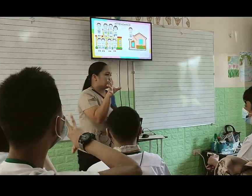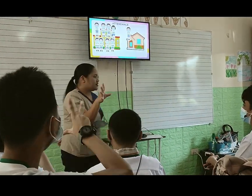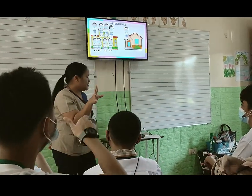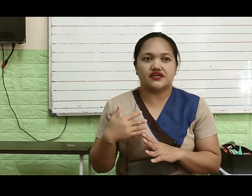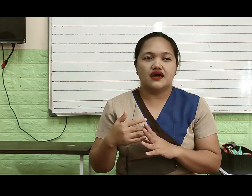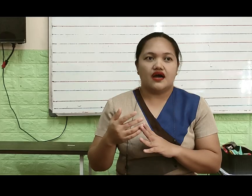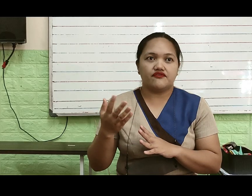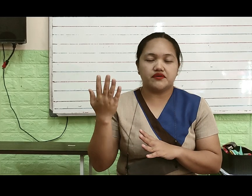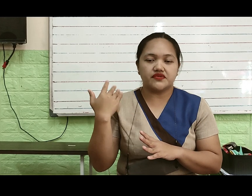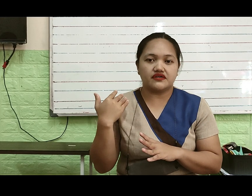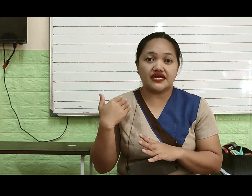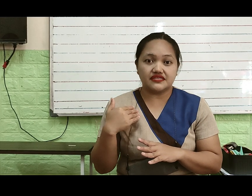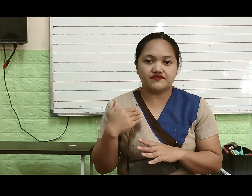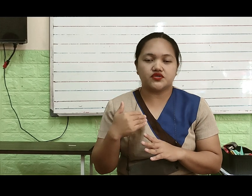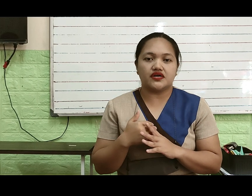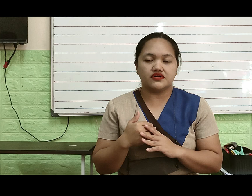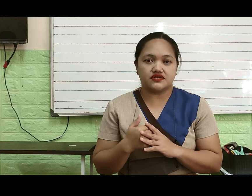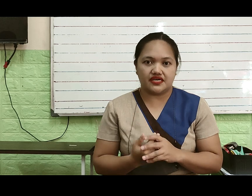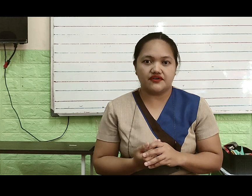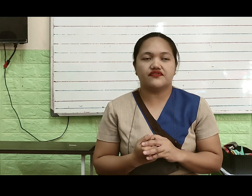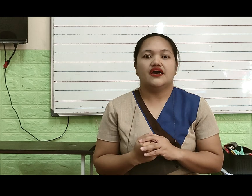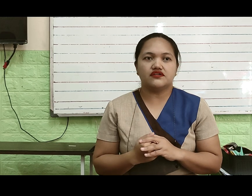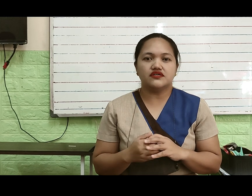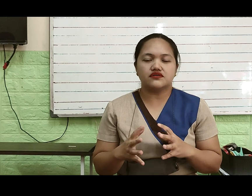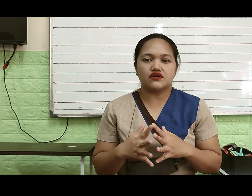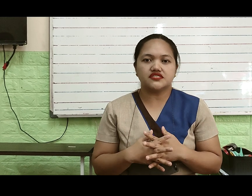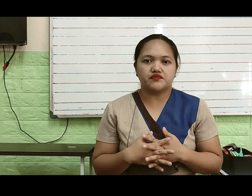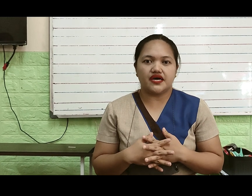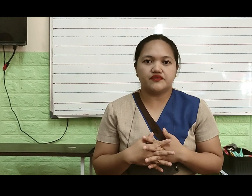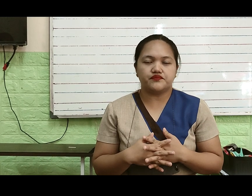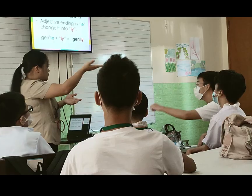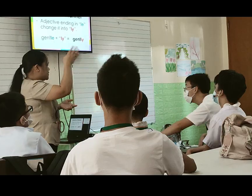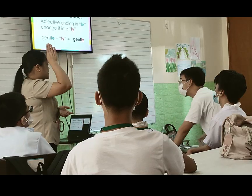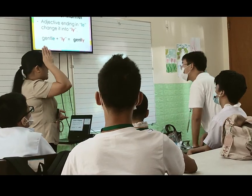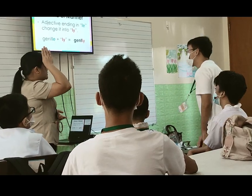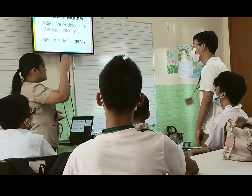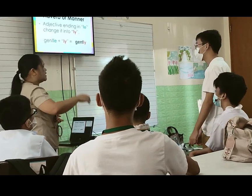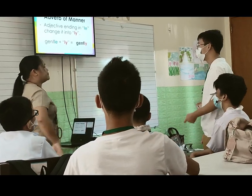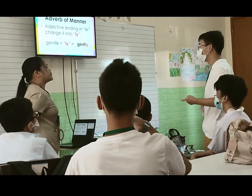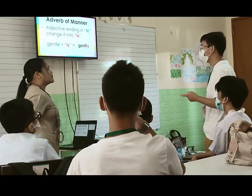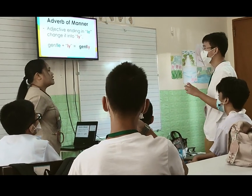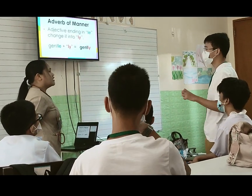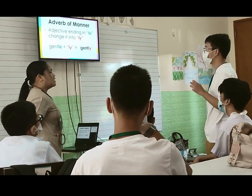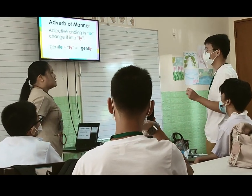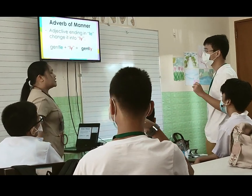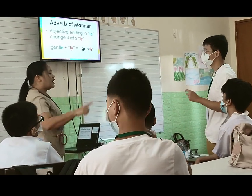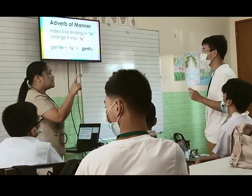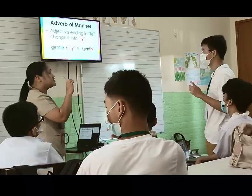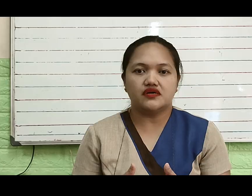great-grandfather or from their relatives who are also deaf. Can also cause by postnatal or prenatal. Misip ako ng